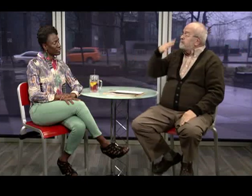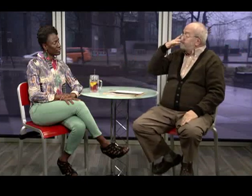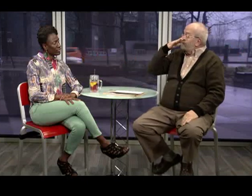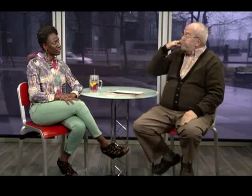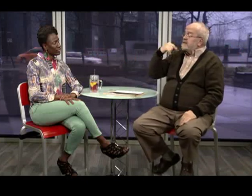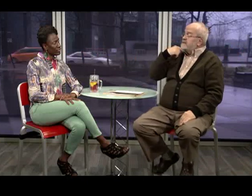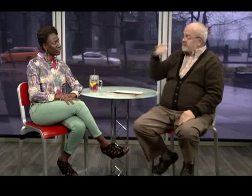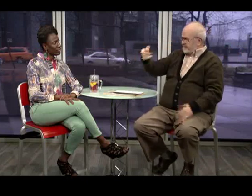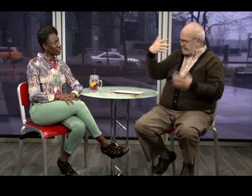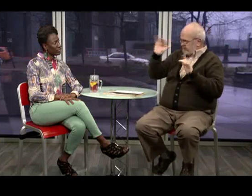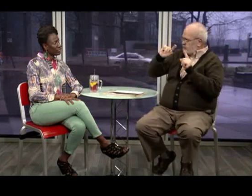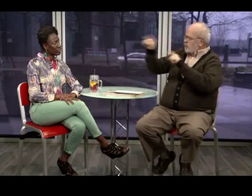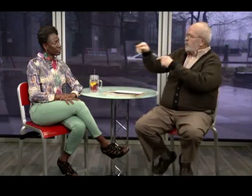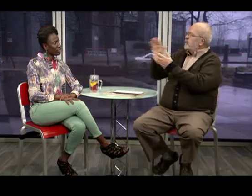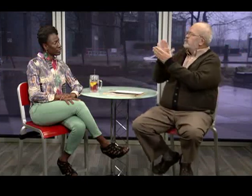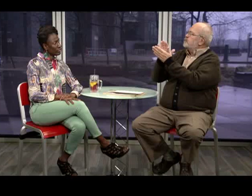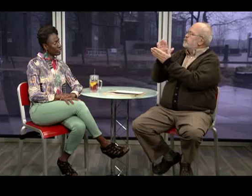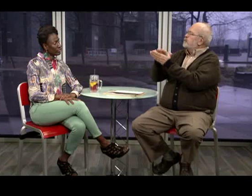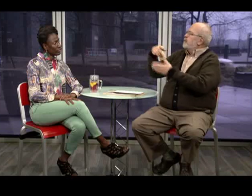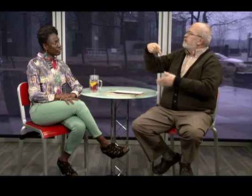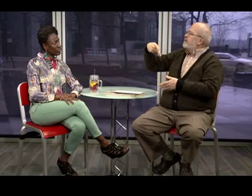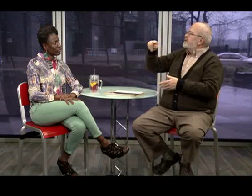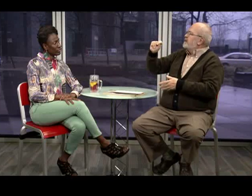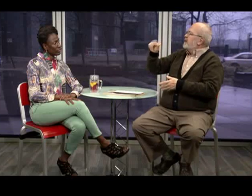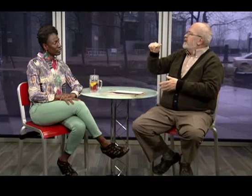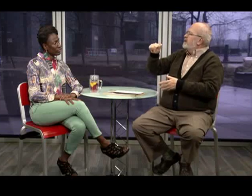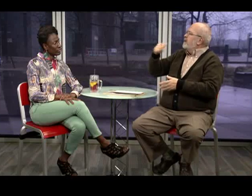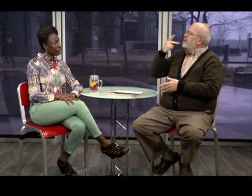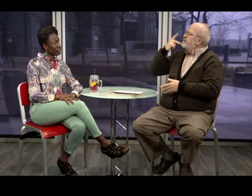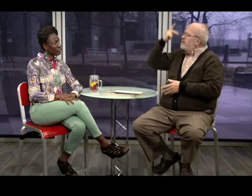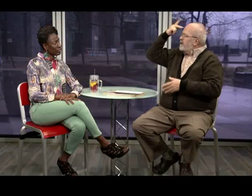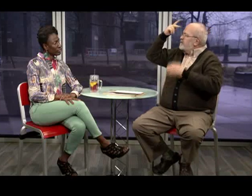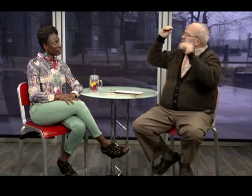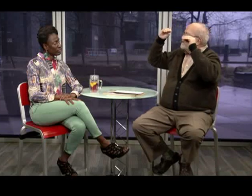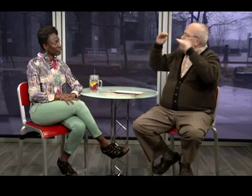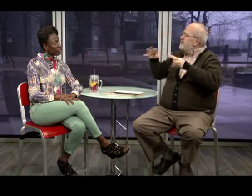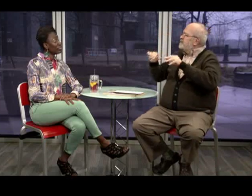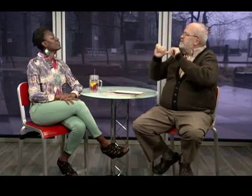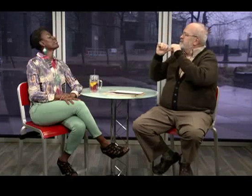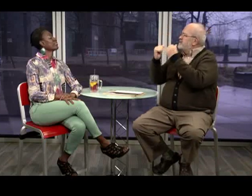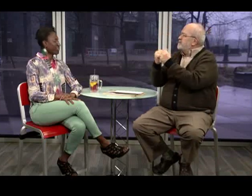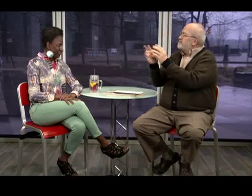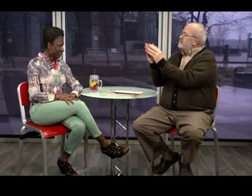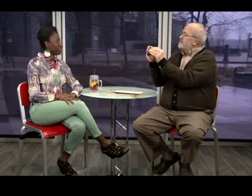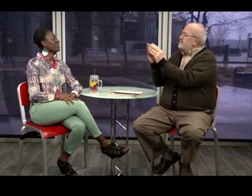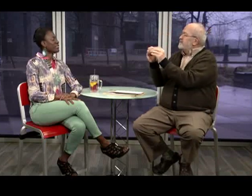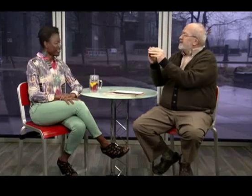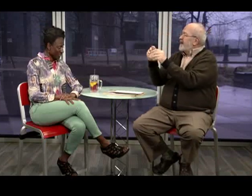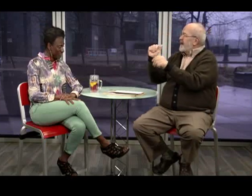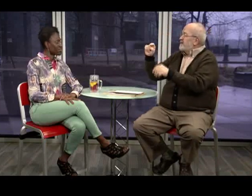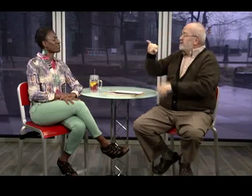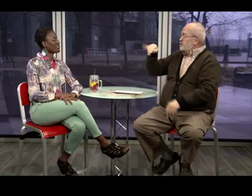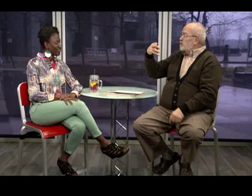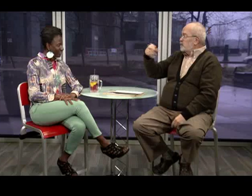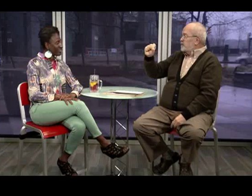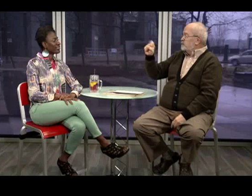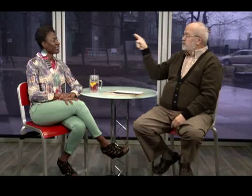you could say, and asked her why I shouldn't be learning sign language. And she had gone into the PTA, the Parent Advisory